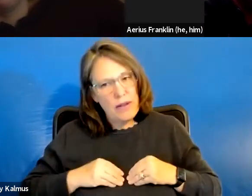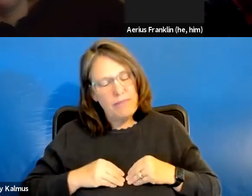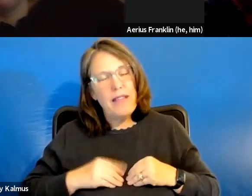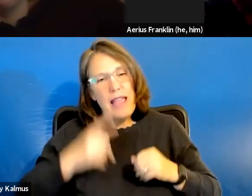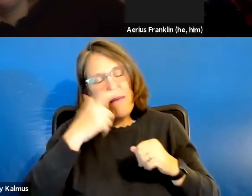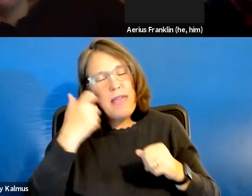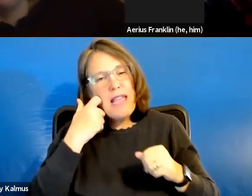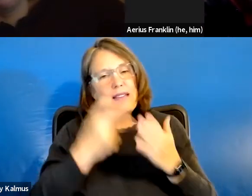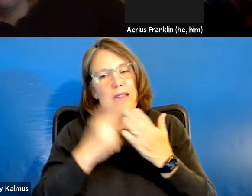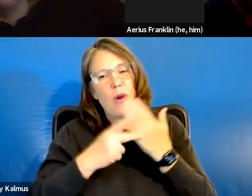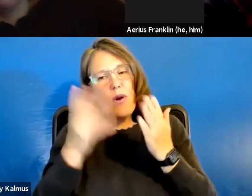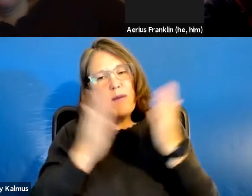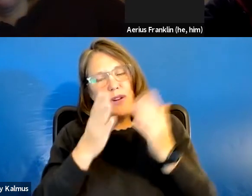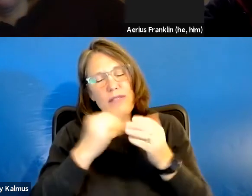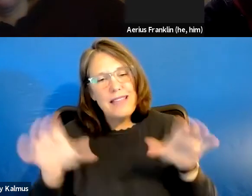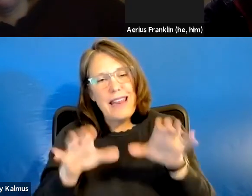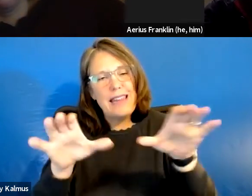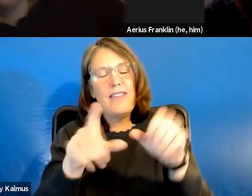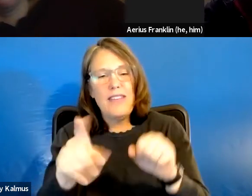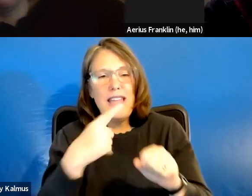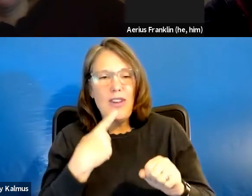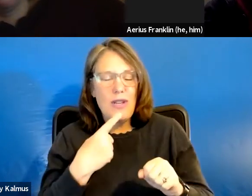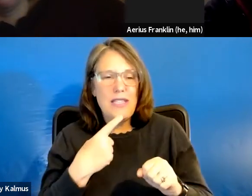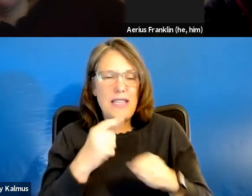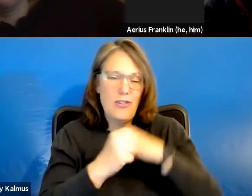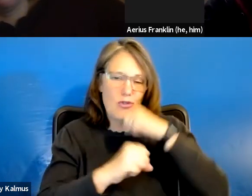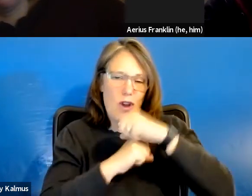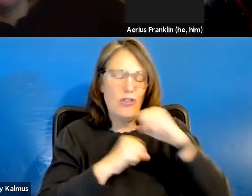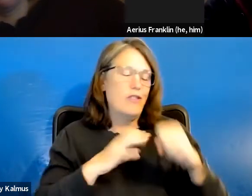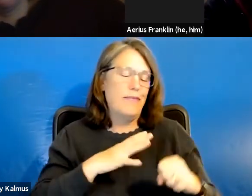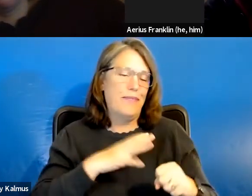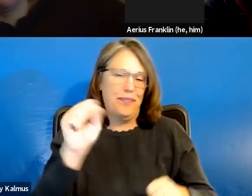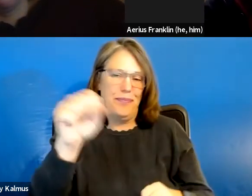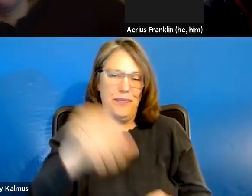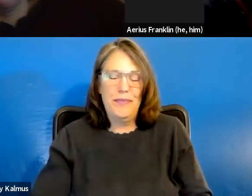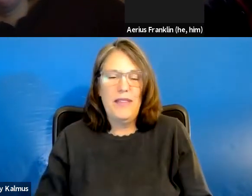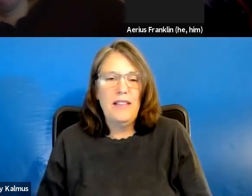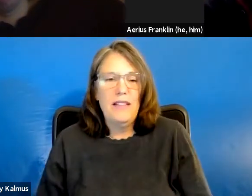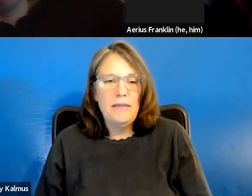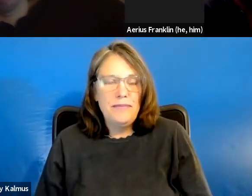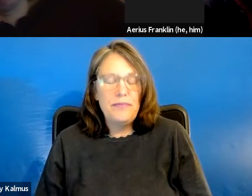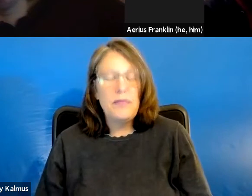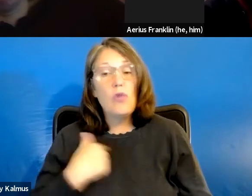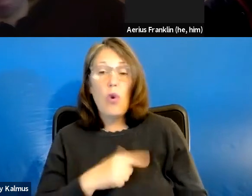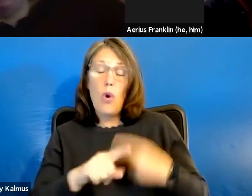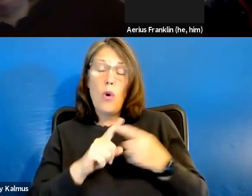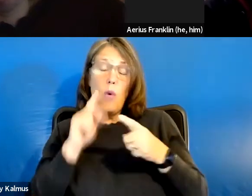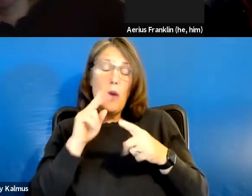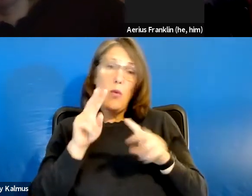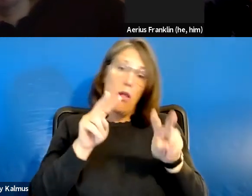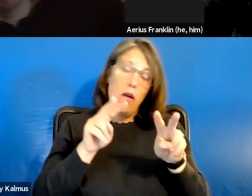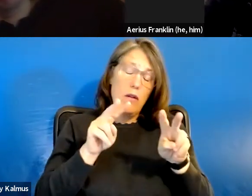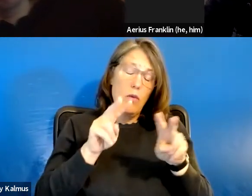because it's program services and activities, and you said structures. So yeah. So when we're looking at state and local